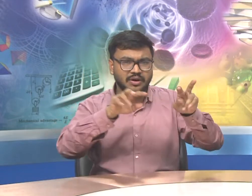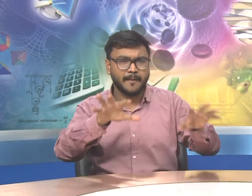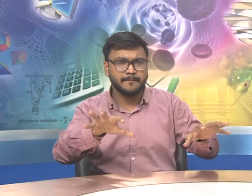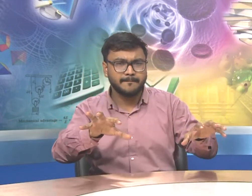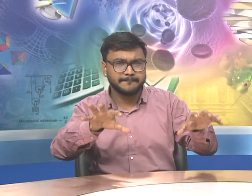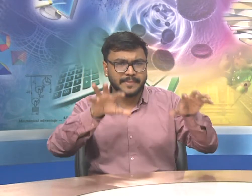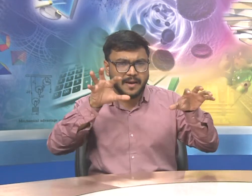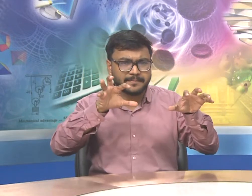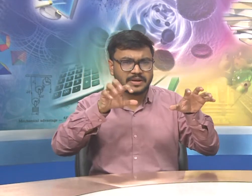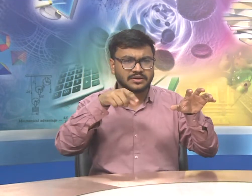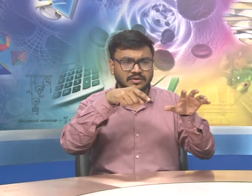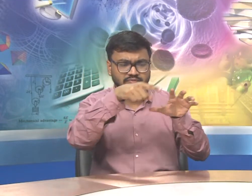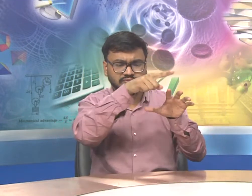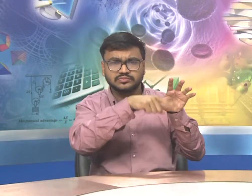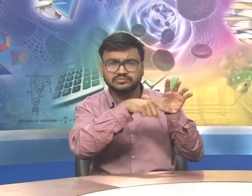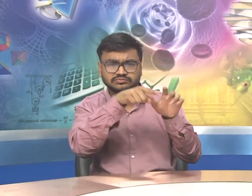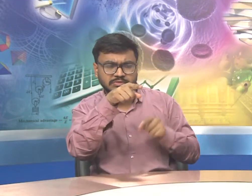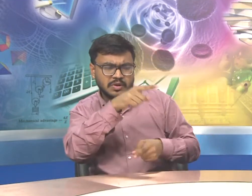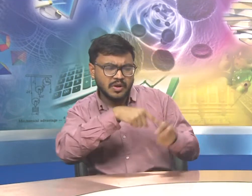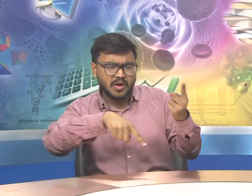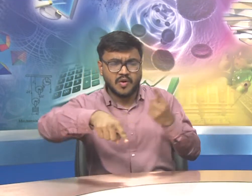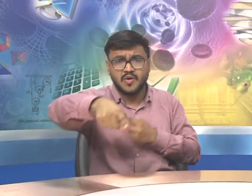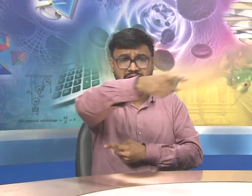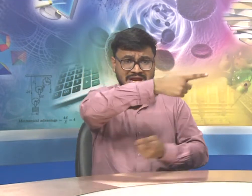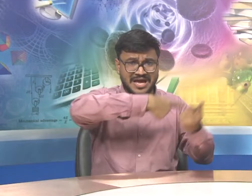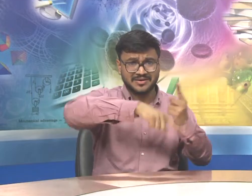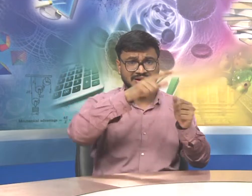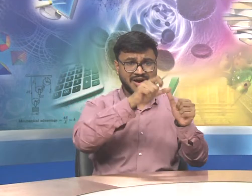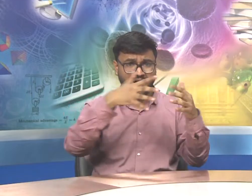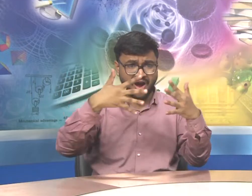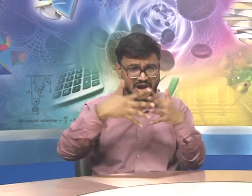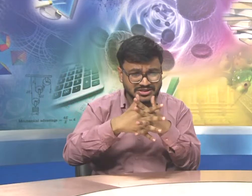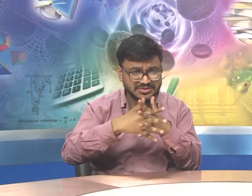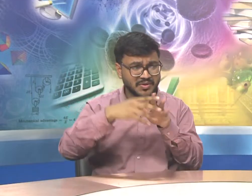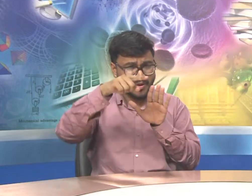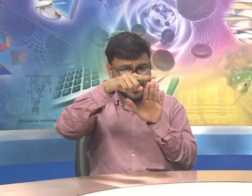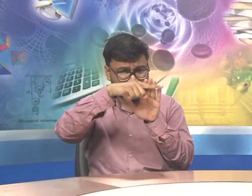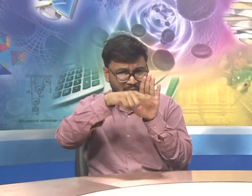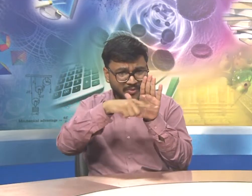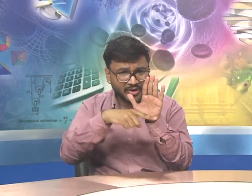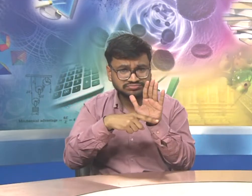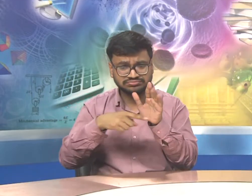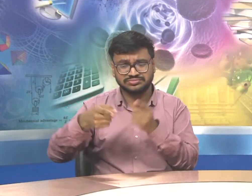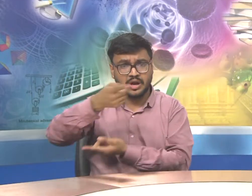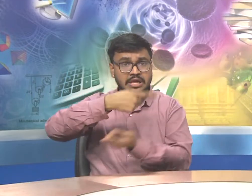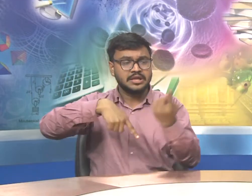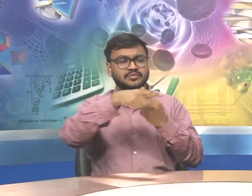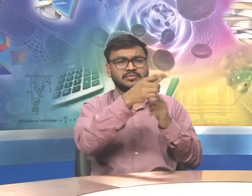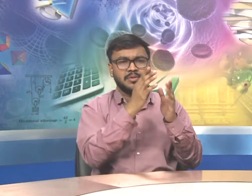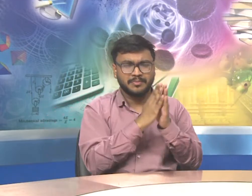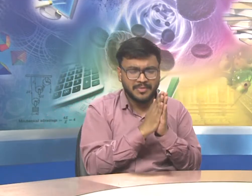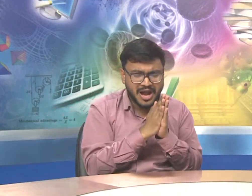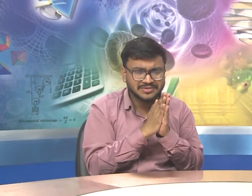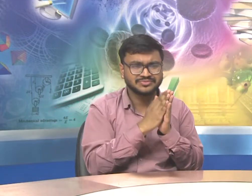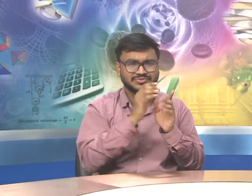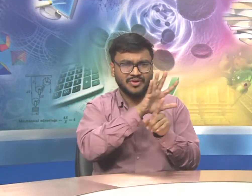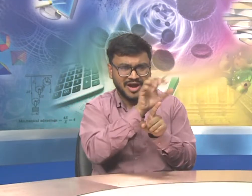It is a process through which judiciary examines whether a law enacted by a